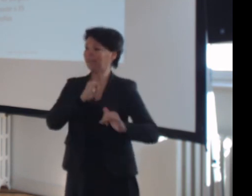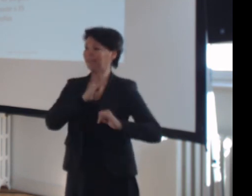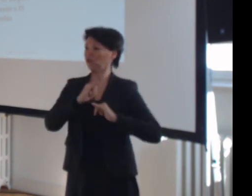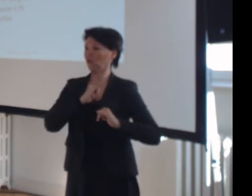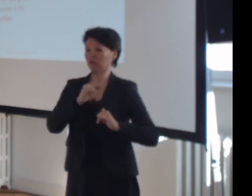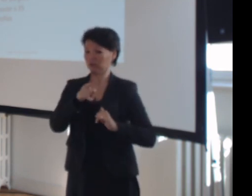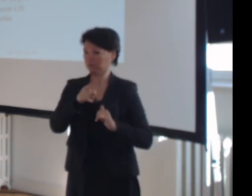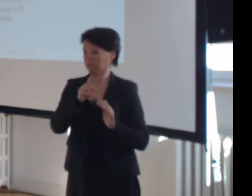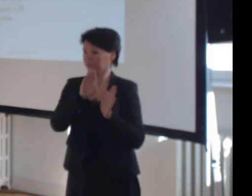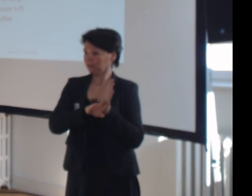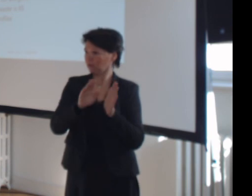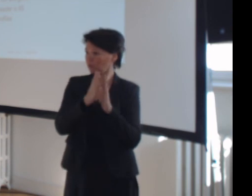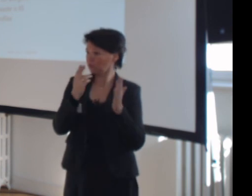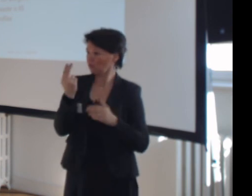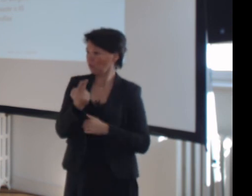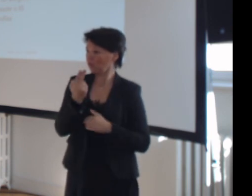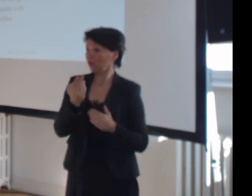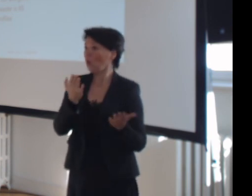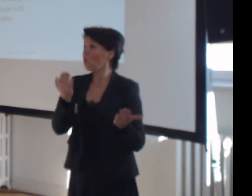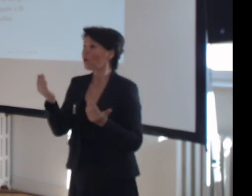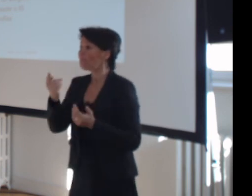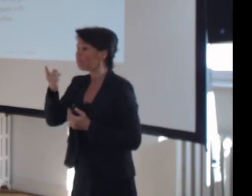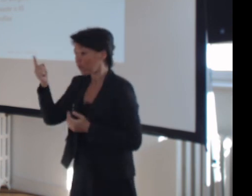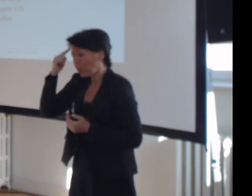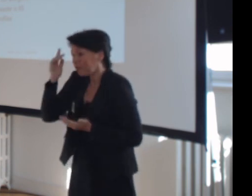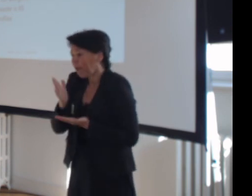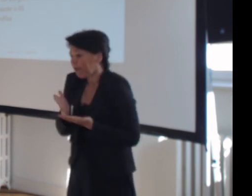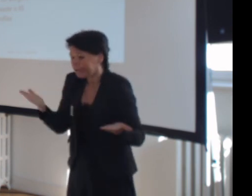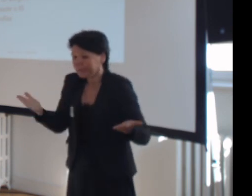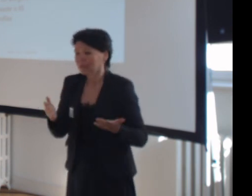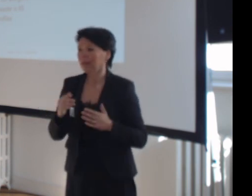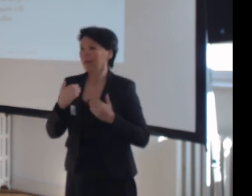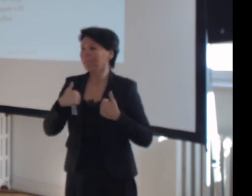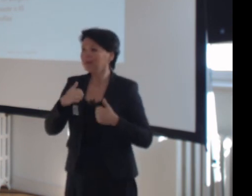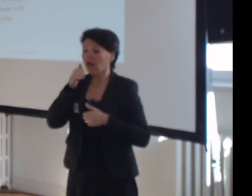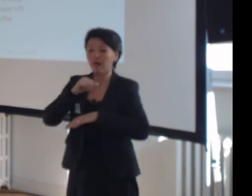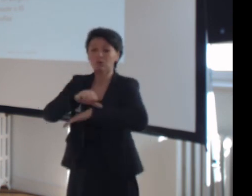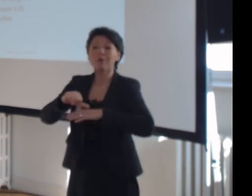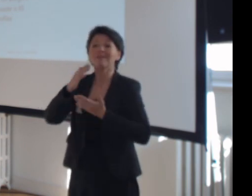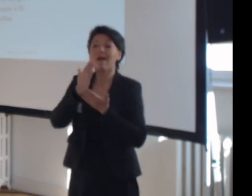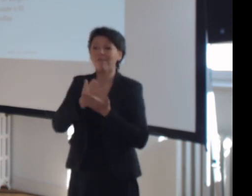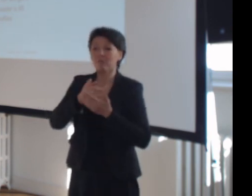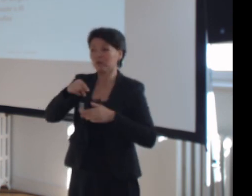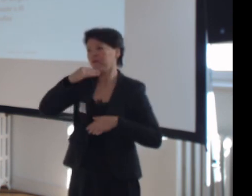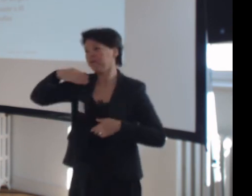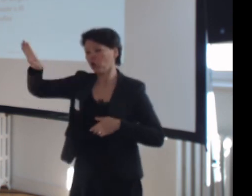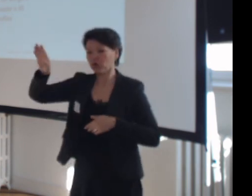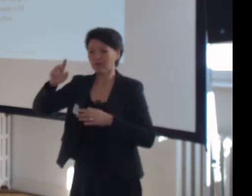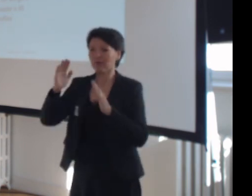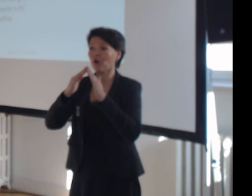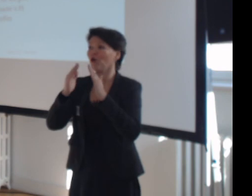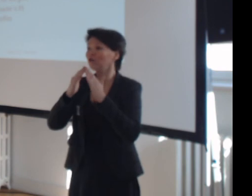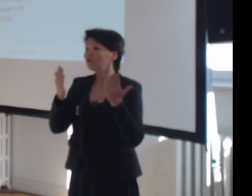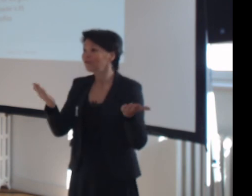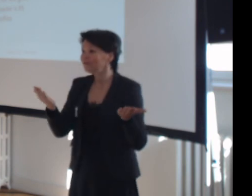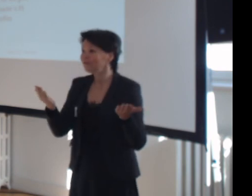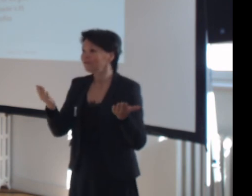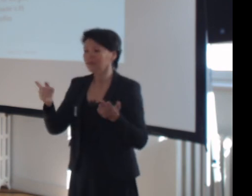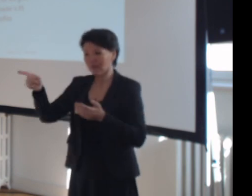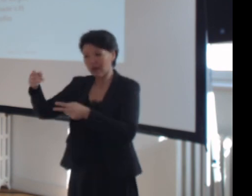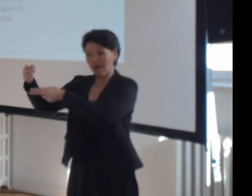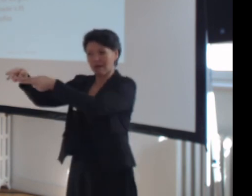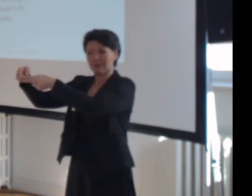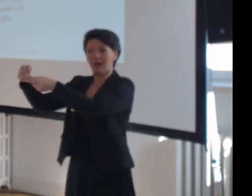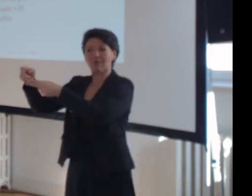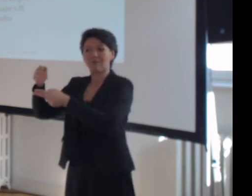this? As you know, people are now kept as shortly as possible in a hospital after surgery. You are encouraged to go and recover at home